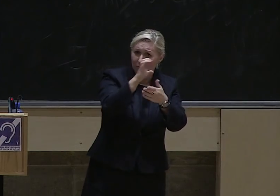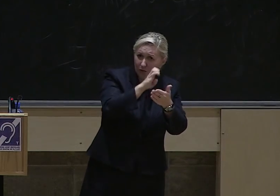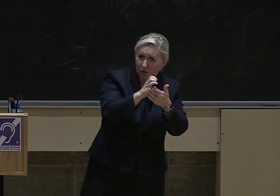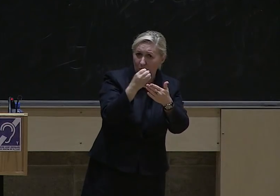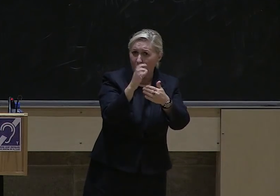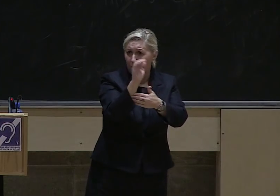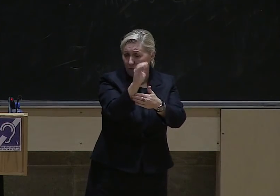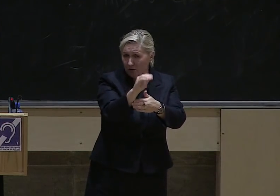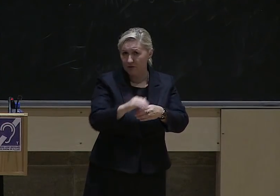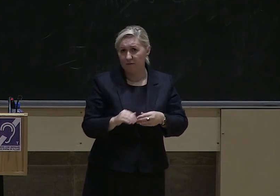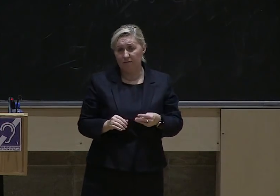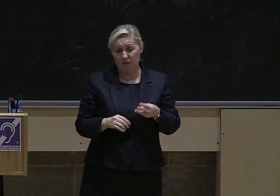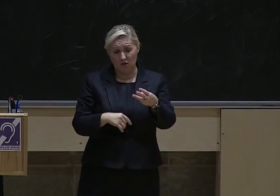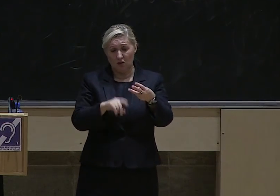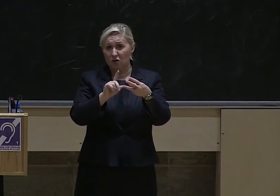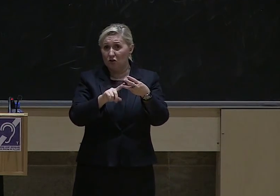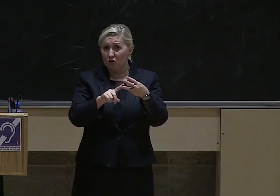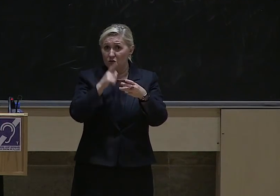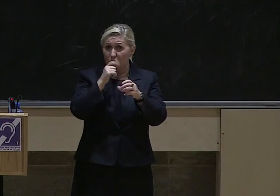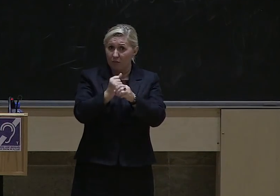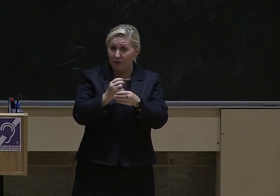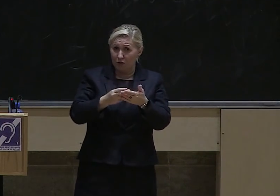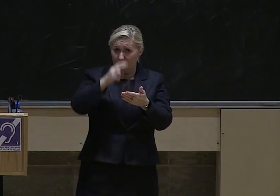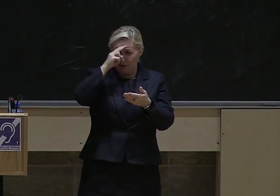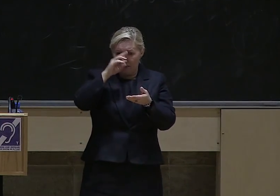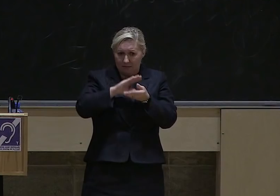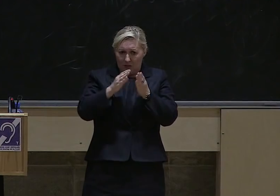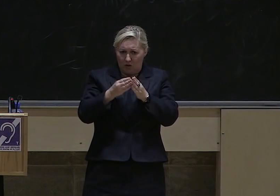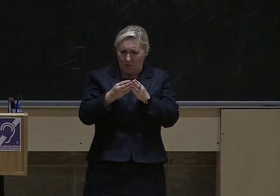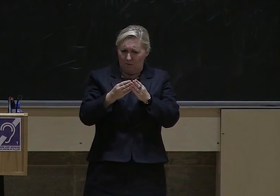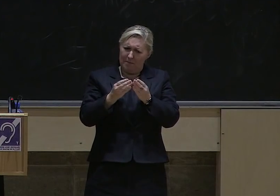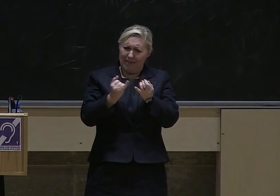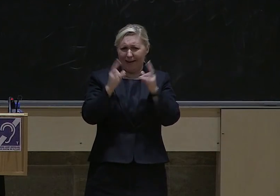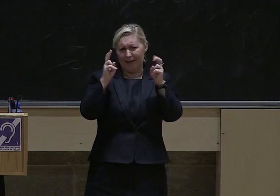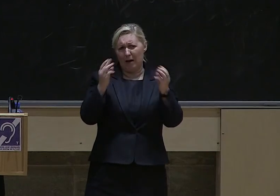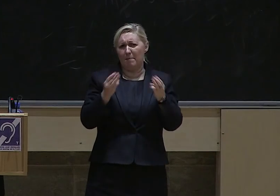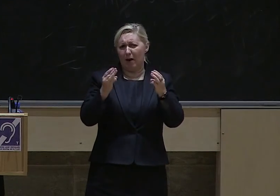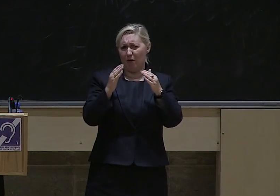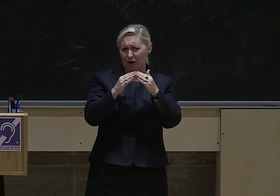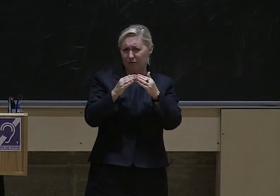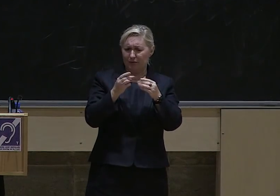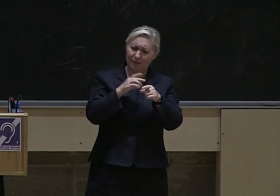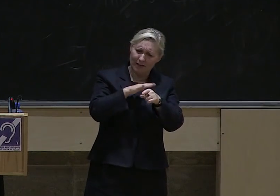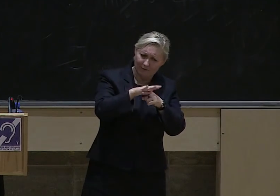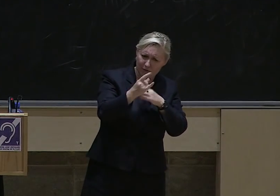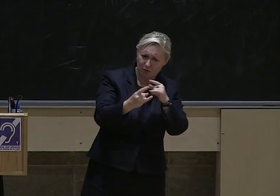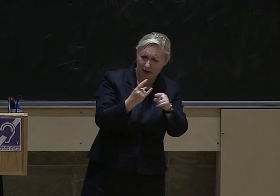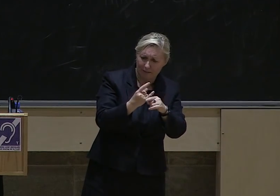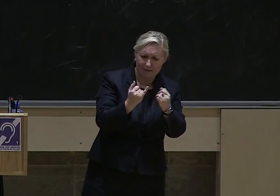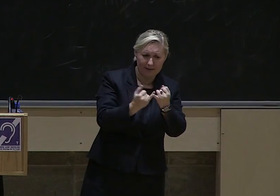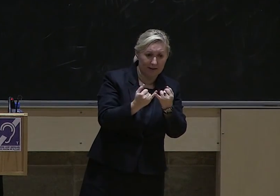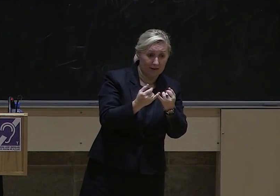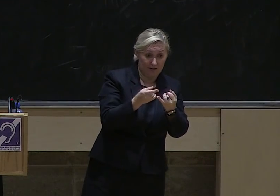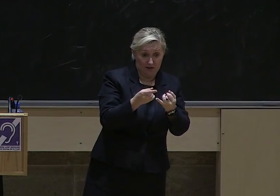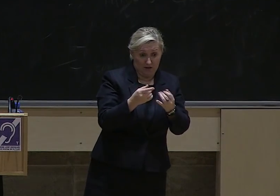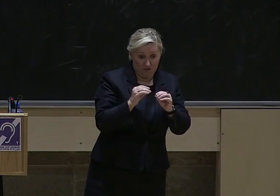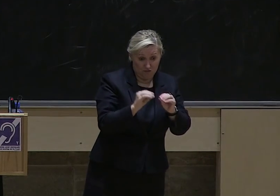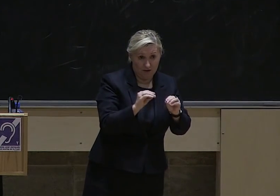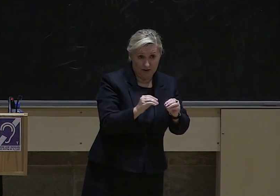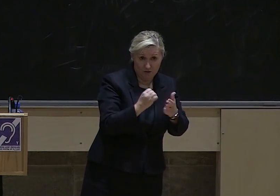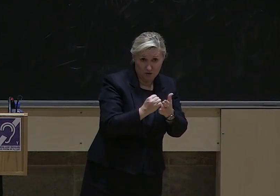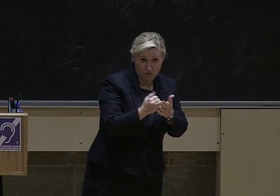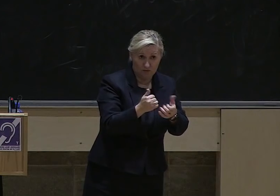the regions and cities they serve. We educate the highly skilled graduates who drive growth, and we do the research that's